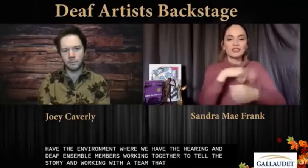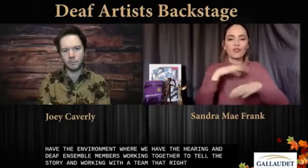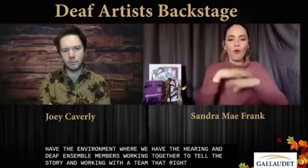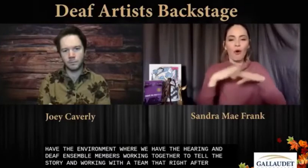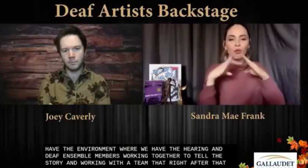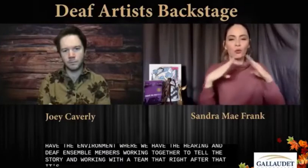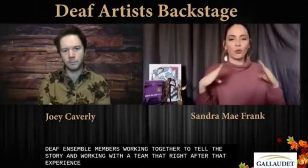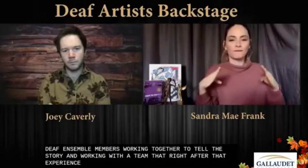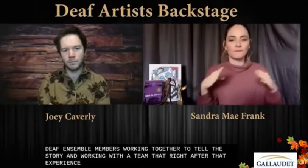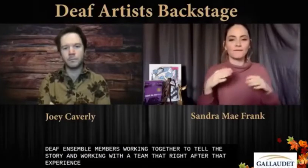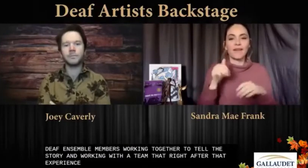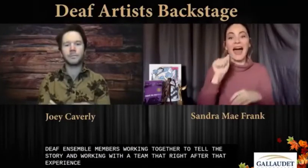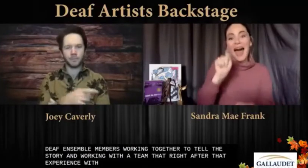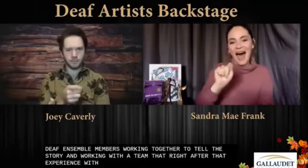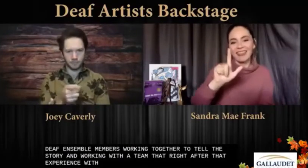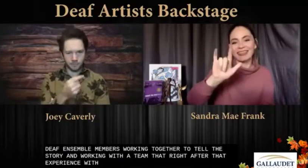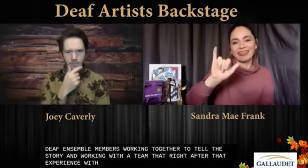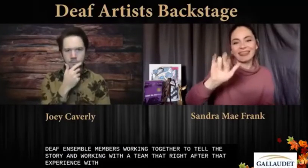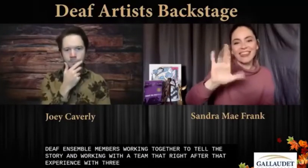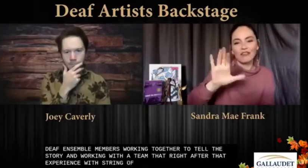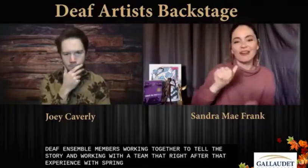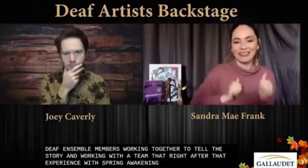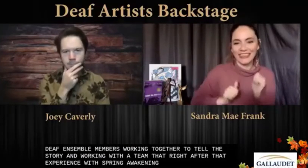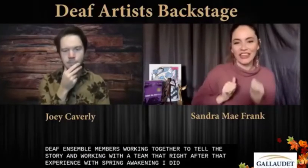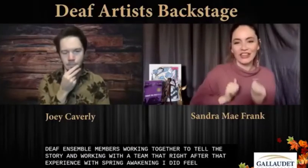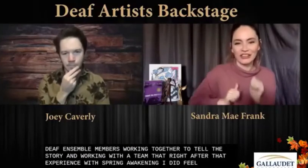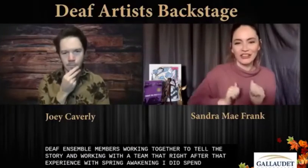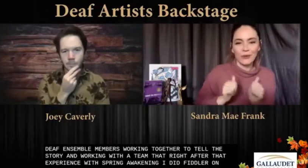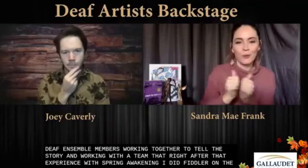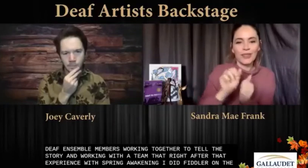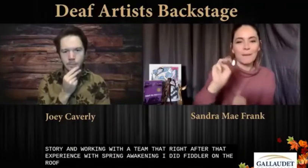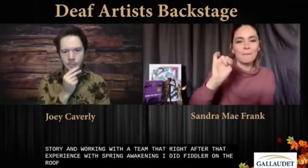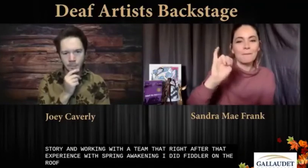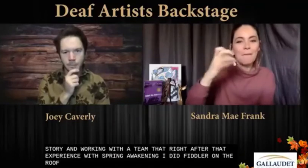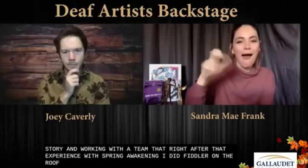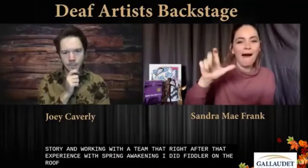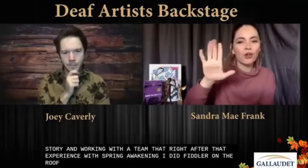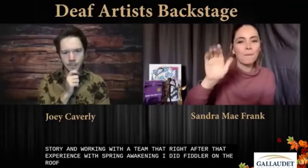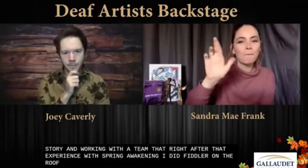right after that experience with Spring Awakening I did Fiddler on the Roof